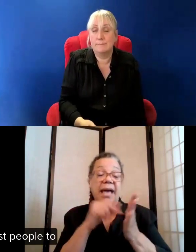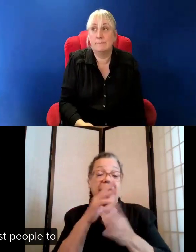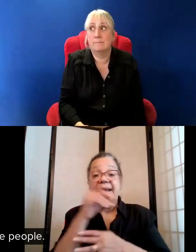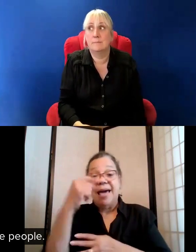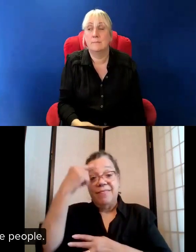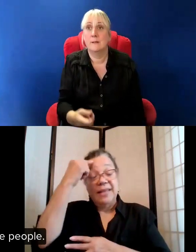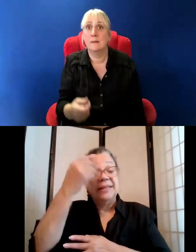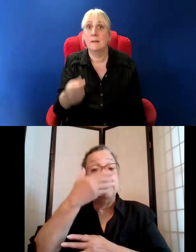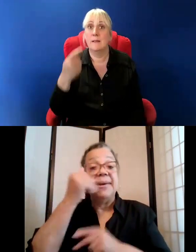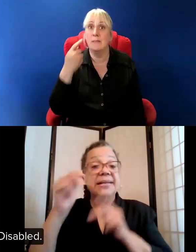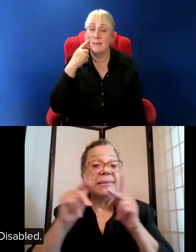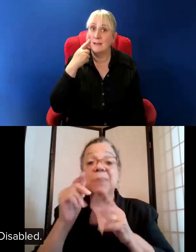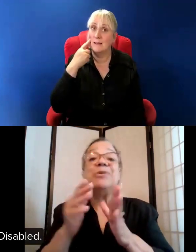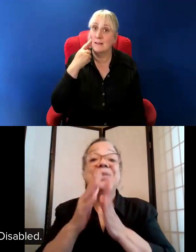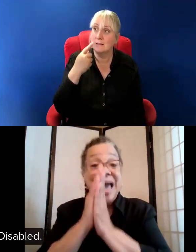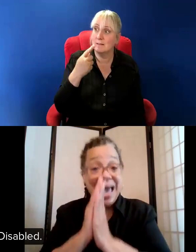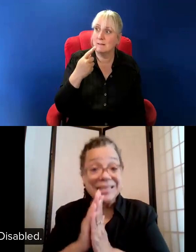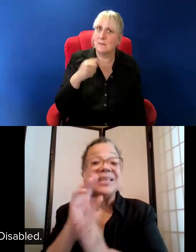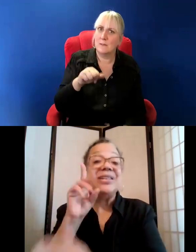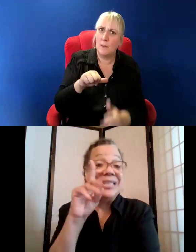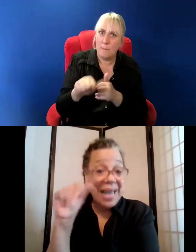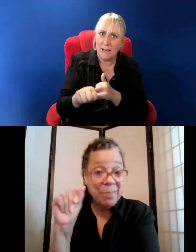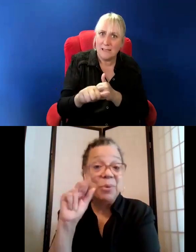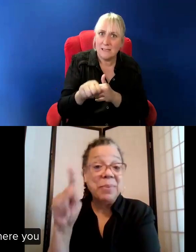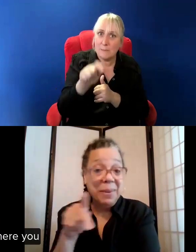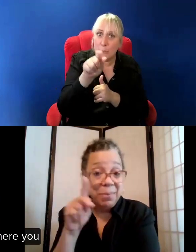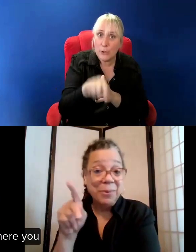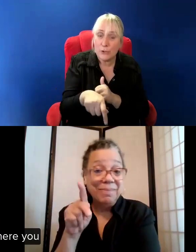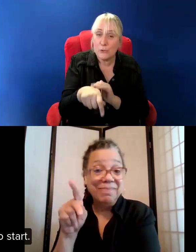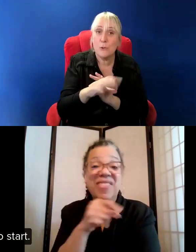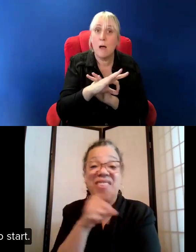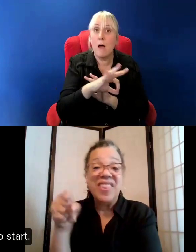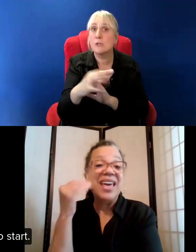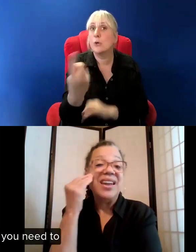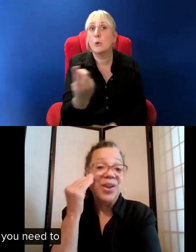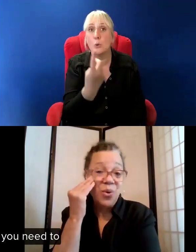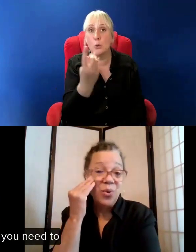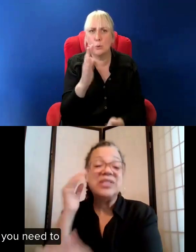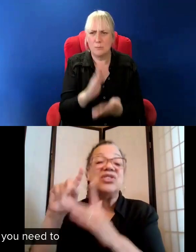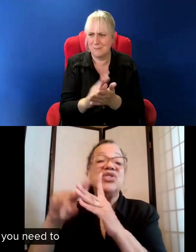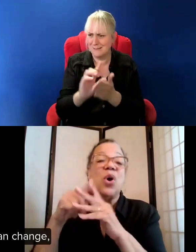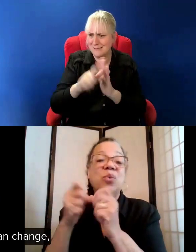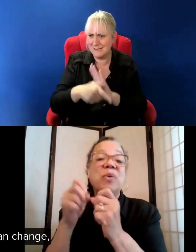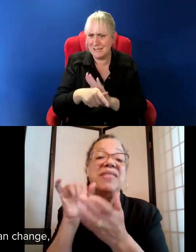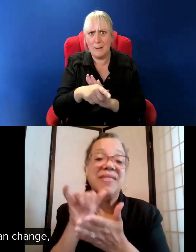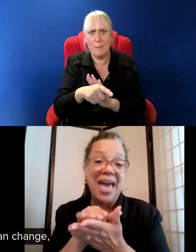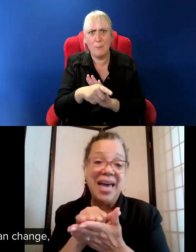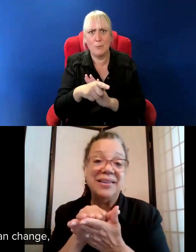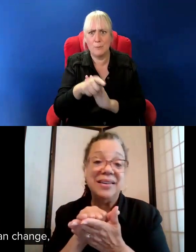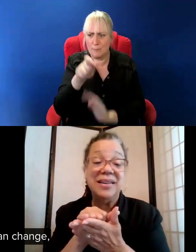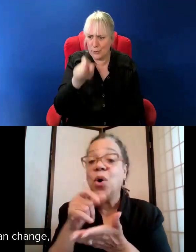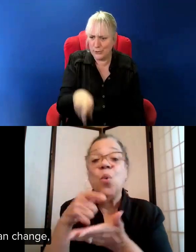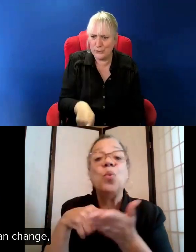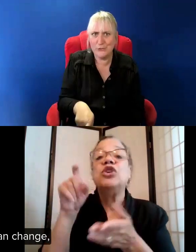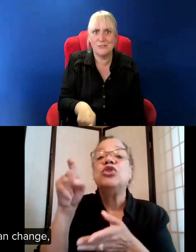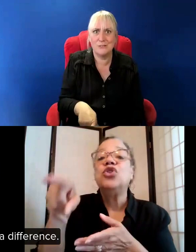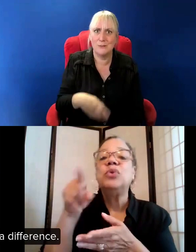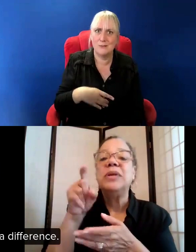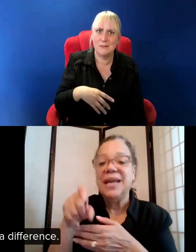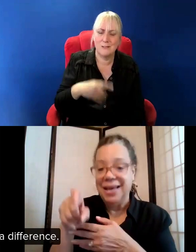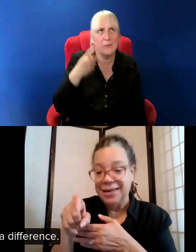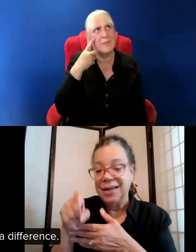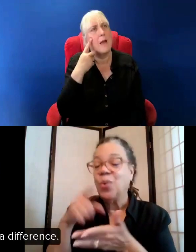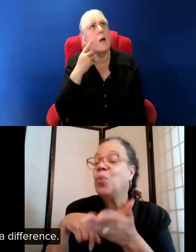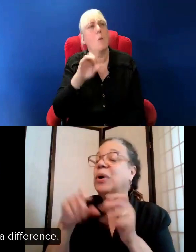best people to ask are the people who are disabled. You know, that's where you need to start. That's where you need to say, you know, what can change,